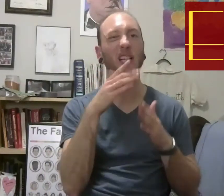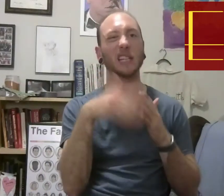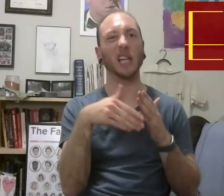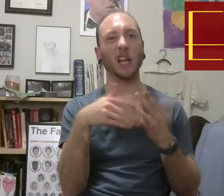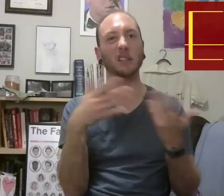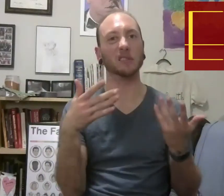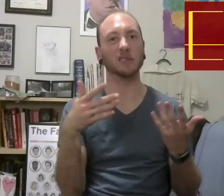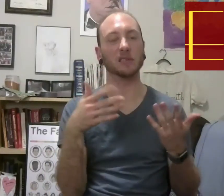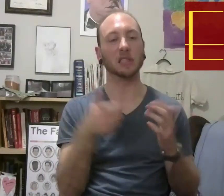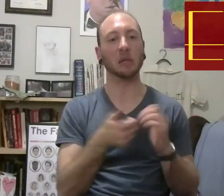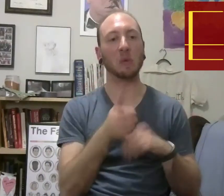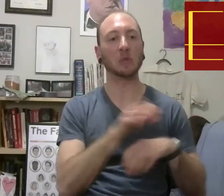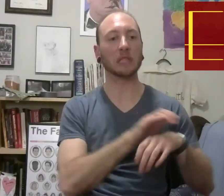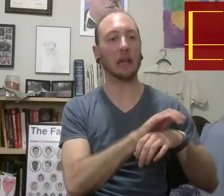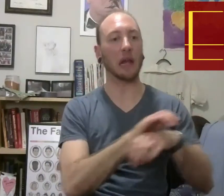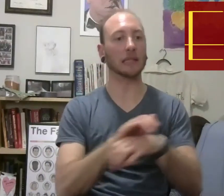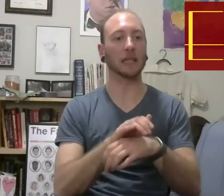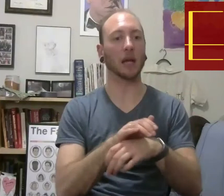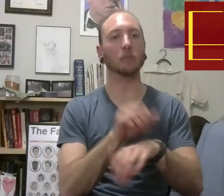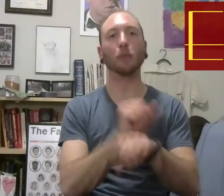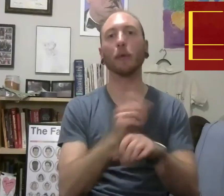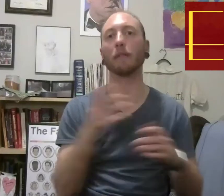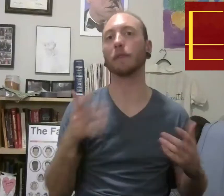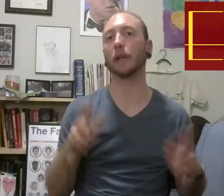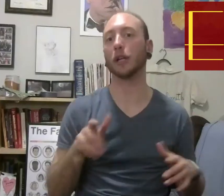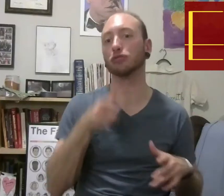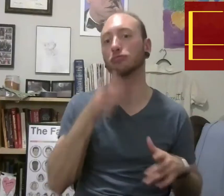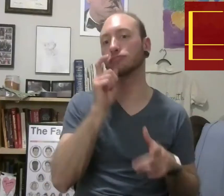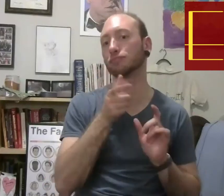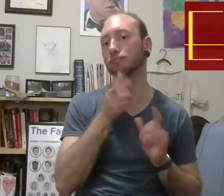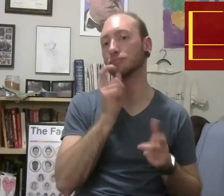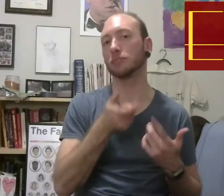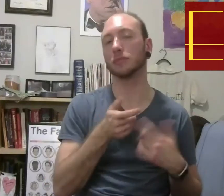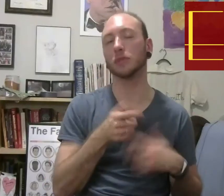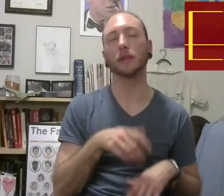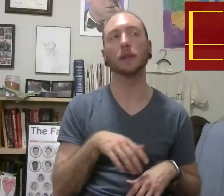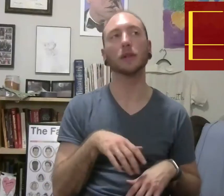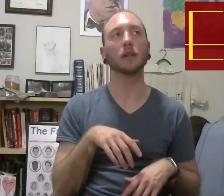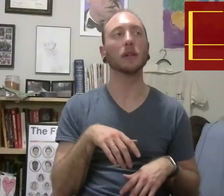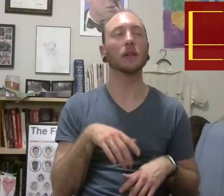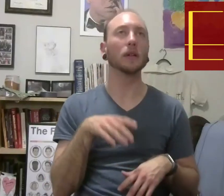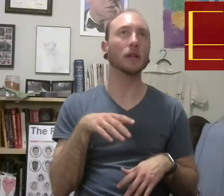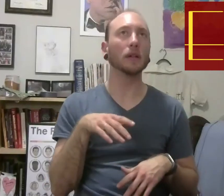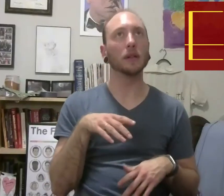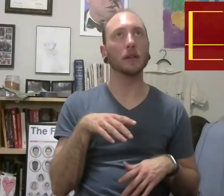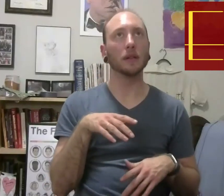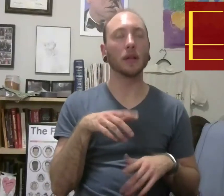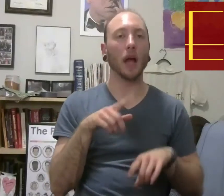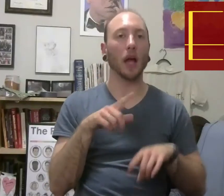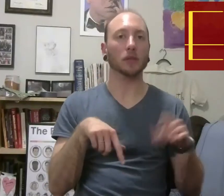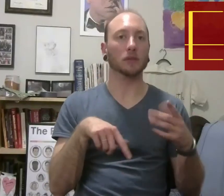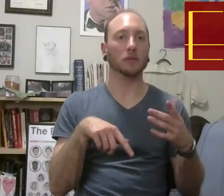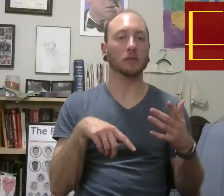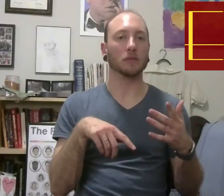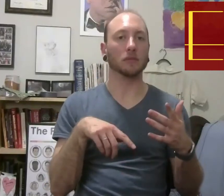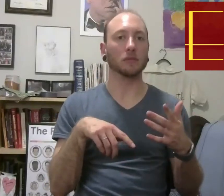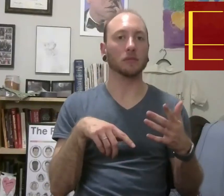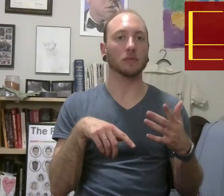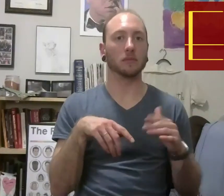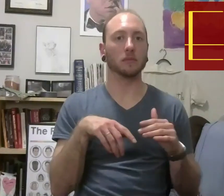mostly at night after work. Although, you know, I couldn't walk into my house sober. That